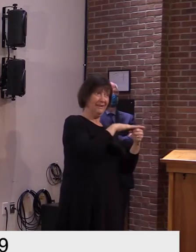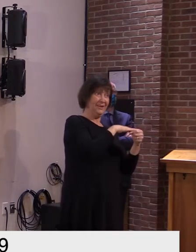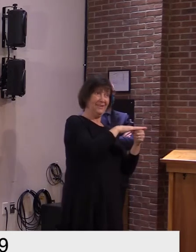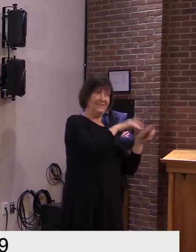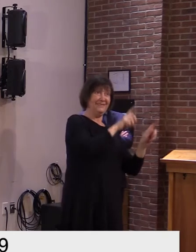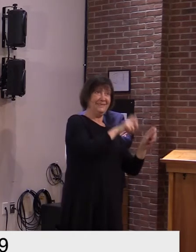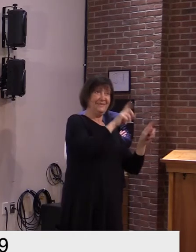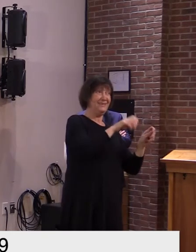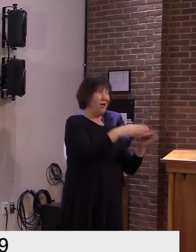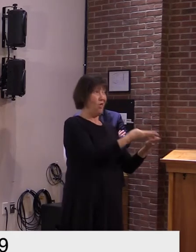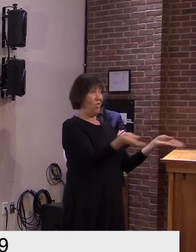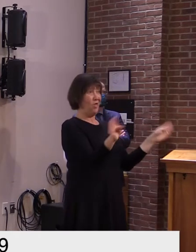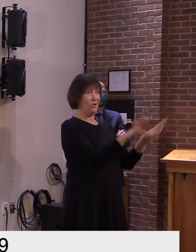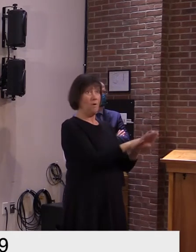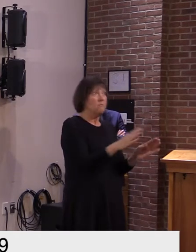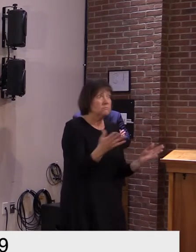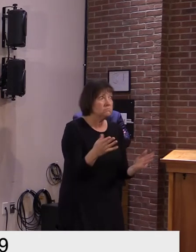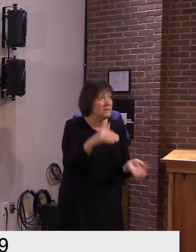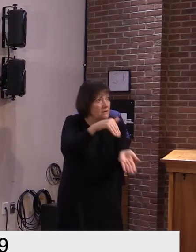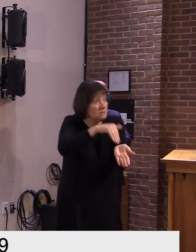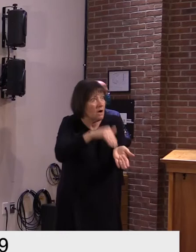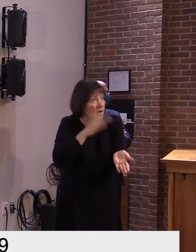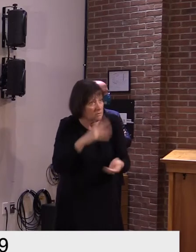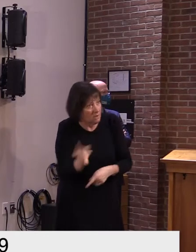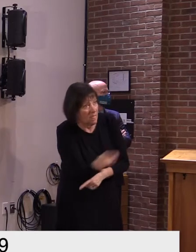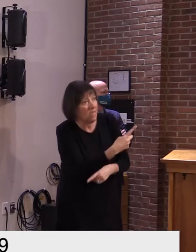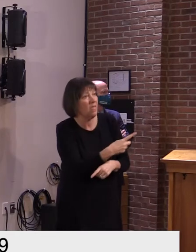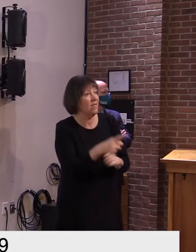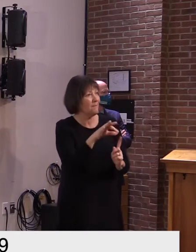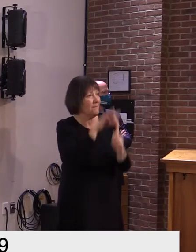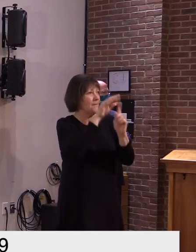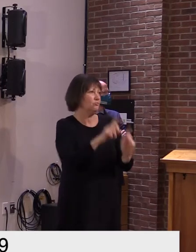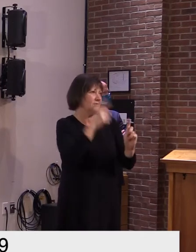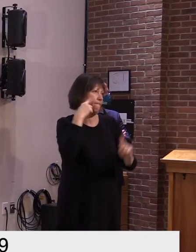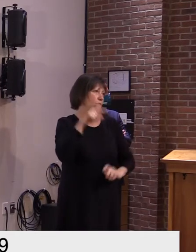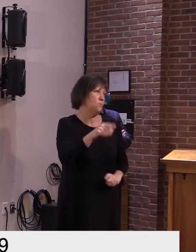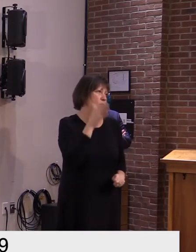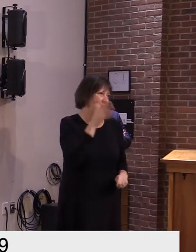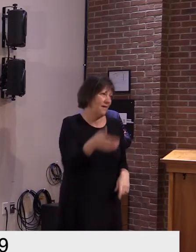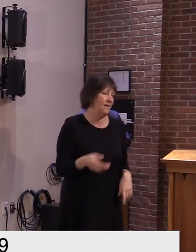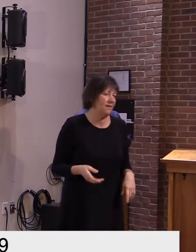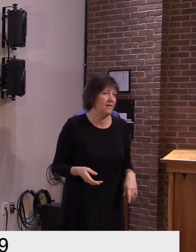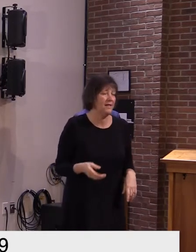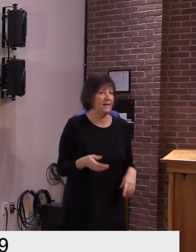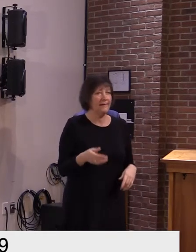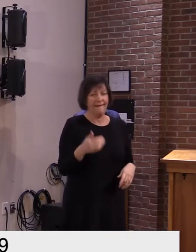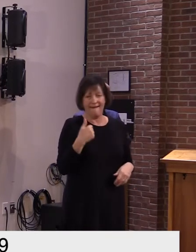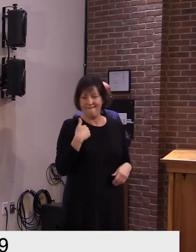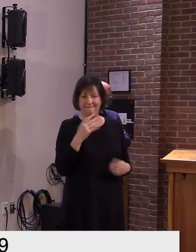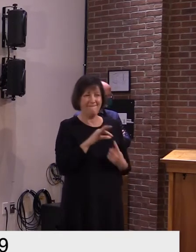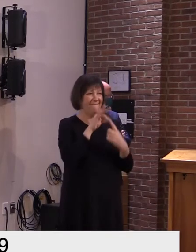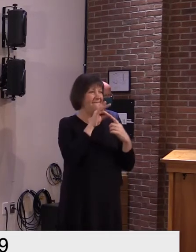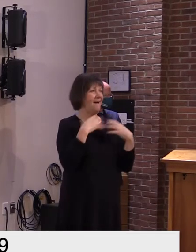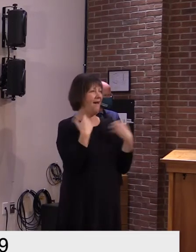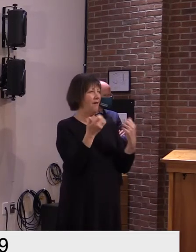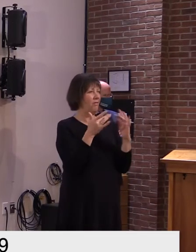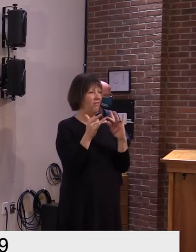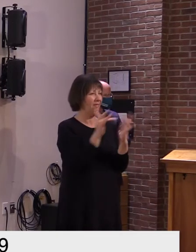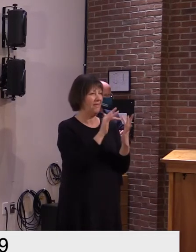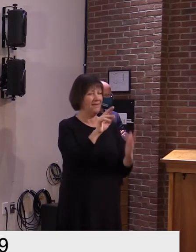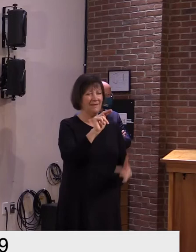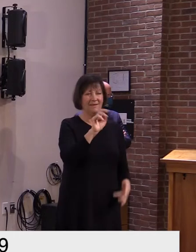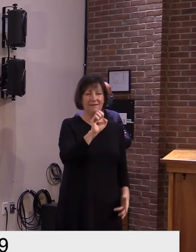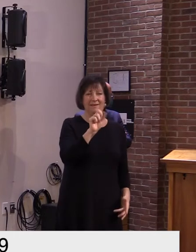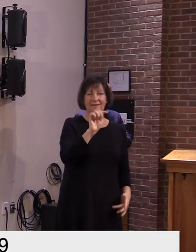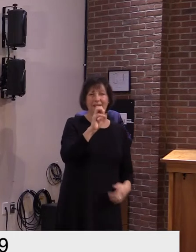has symptoms. We will make sure that either through the health network and other